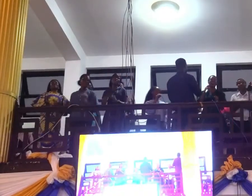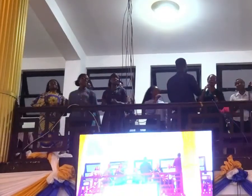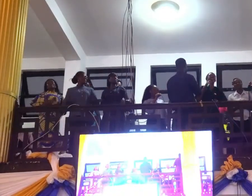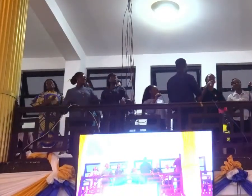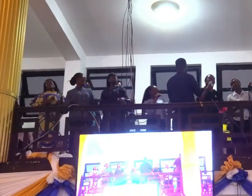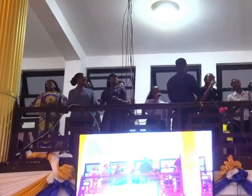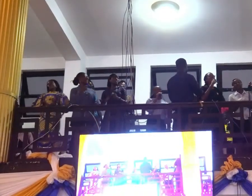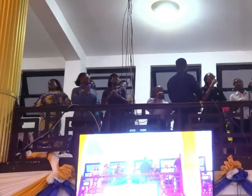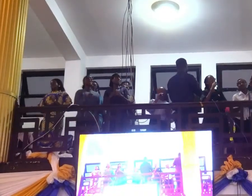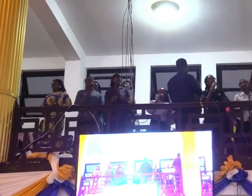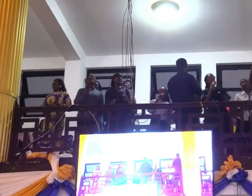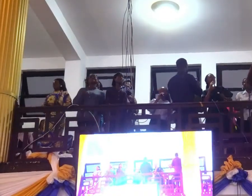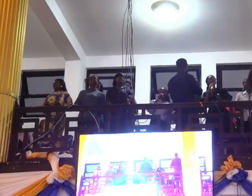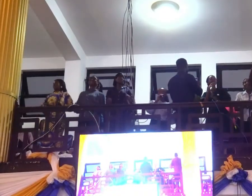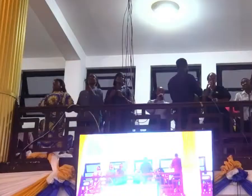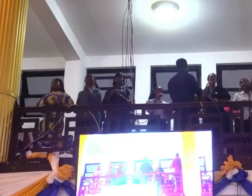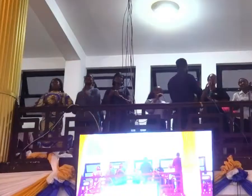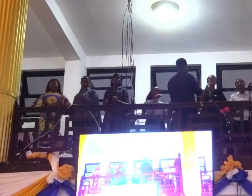Nyamya bozi,